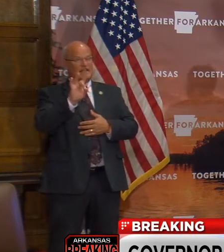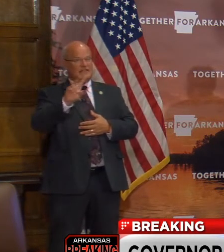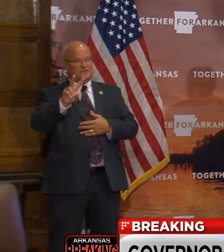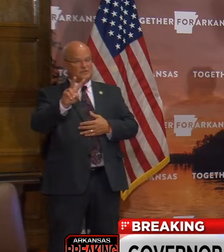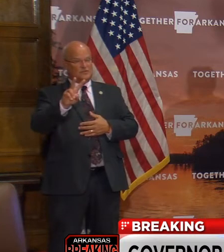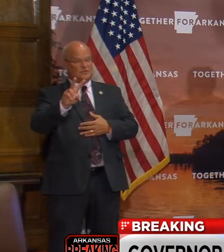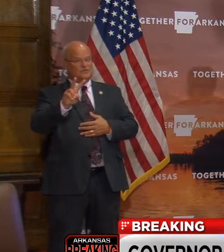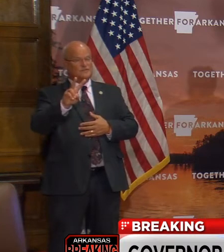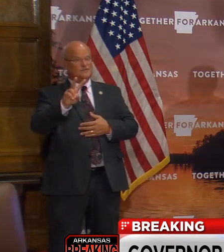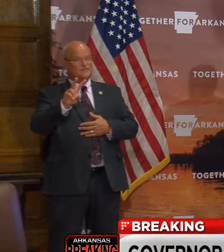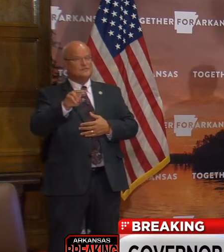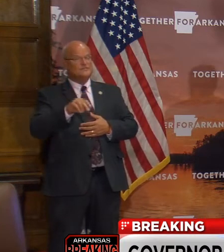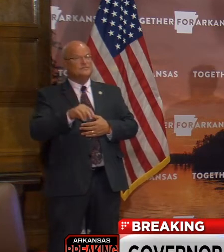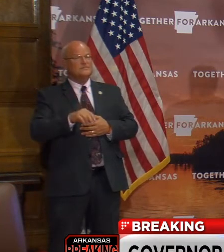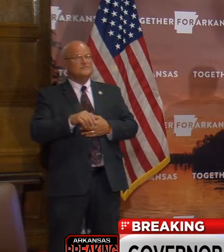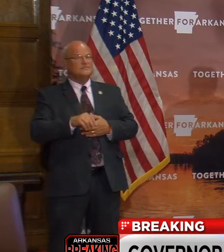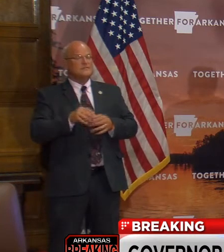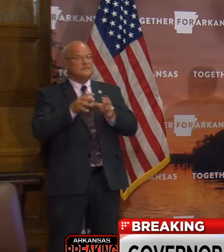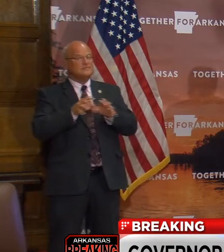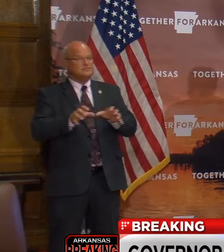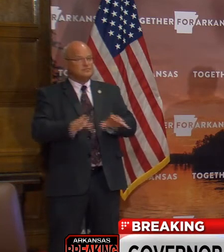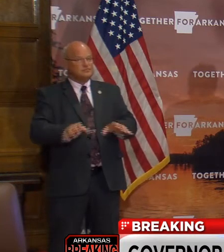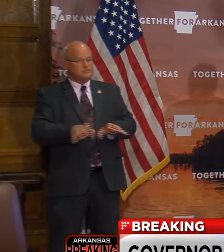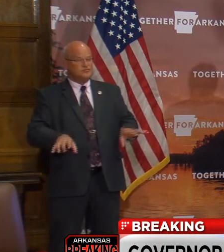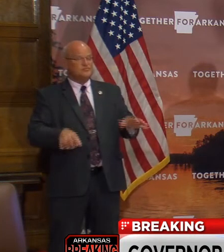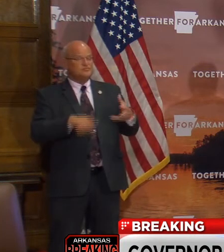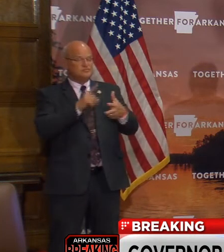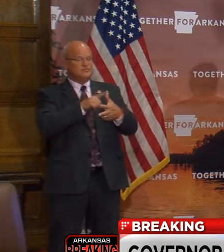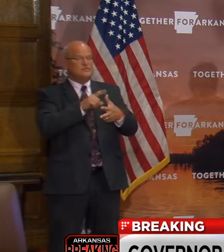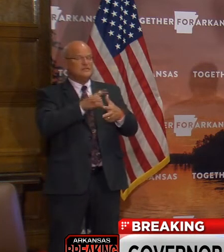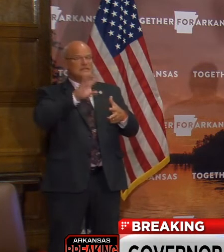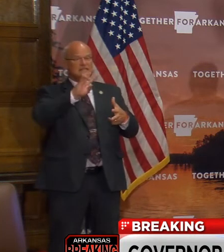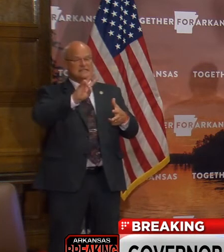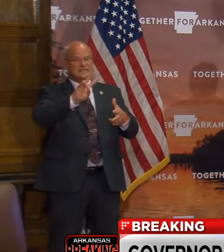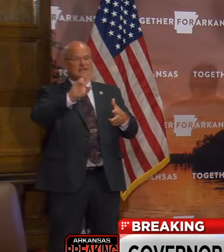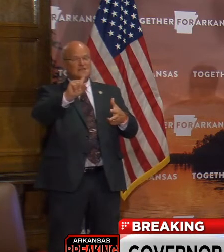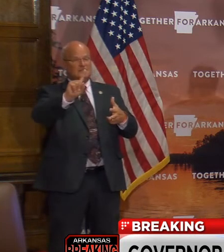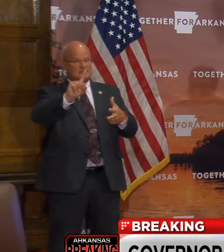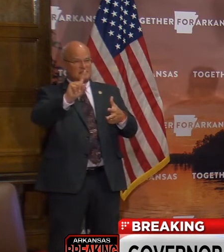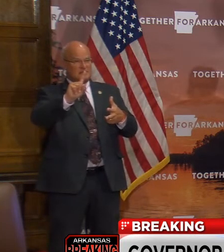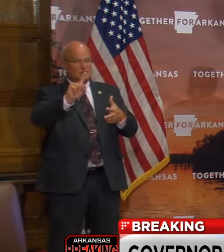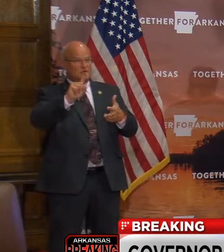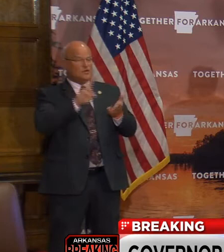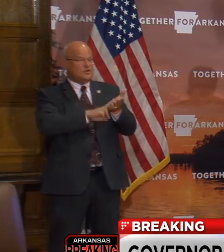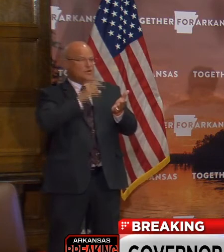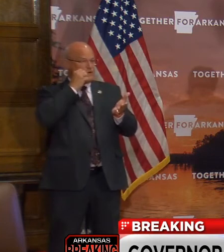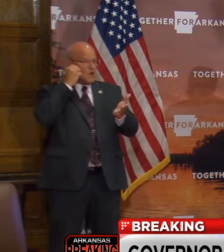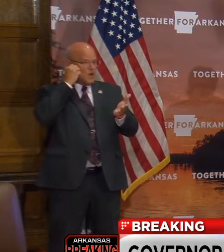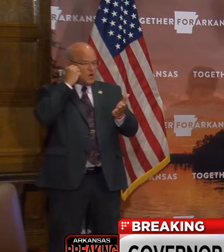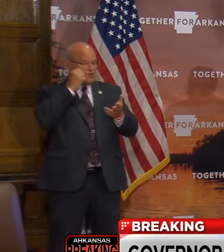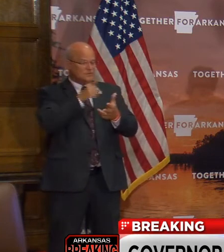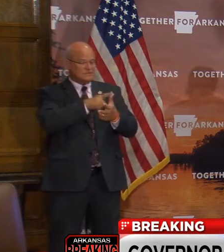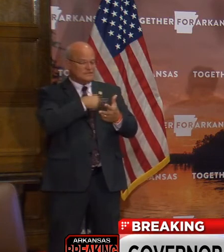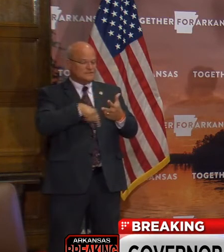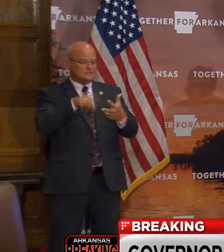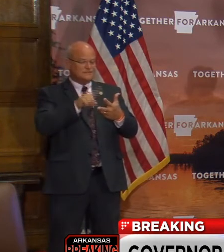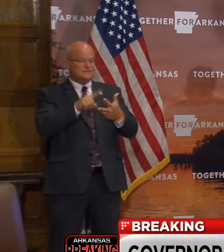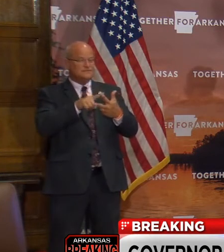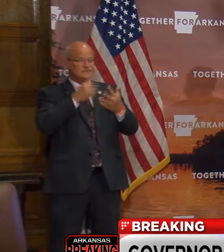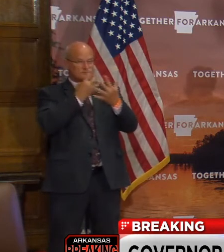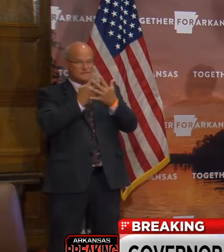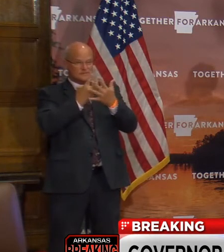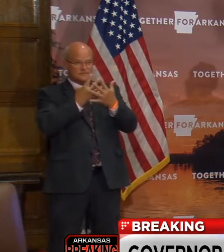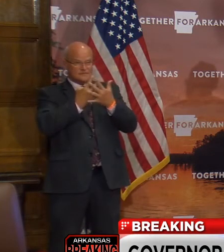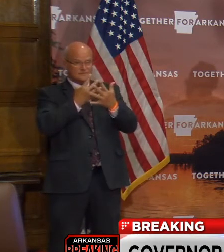6,582. The breakdown of that is 71 cases in nursing homes, correctional